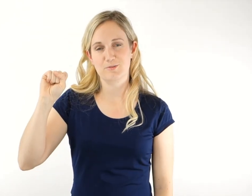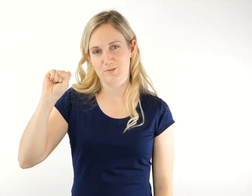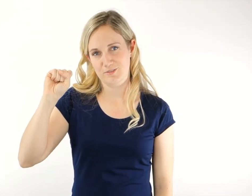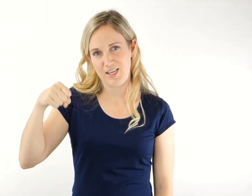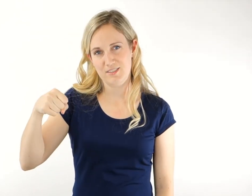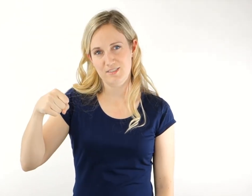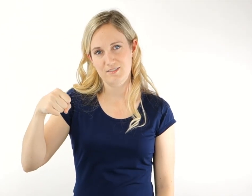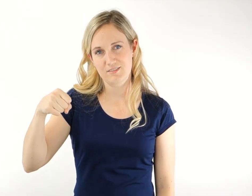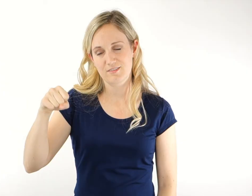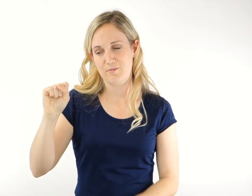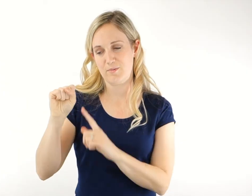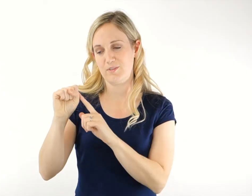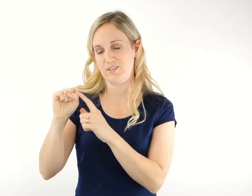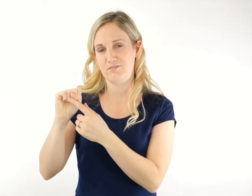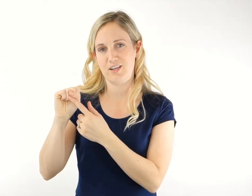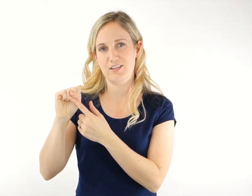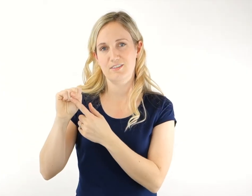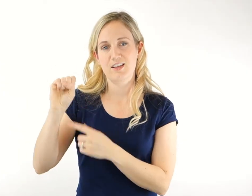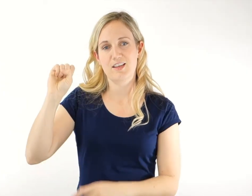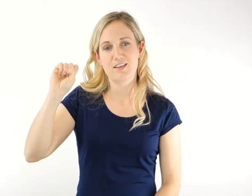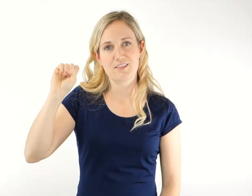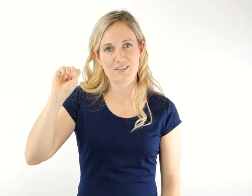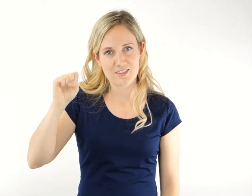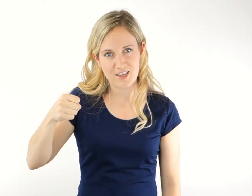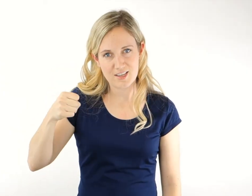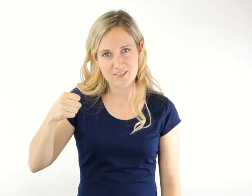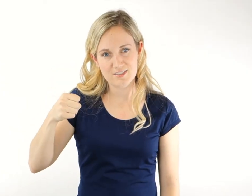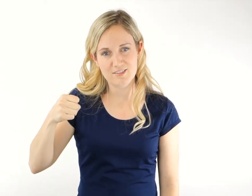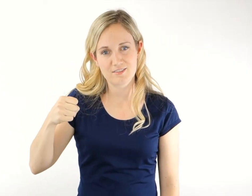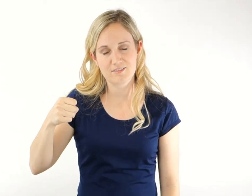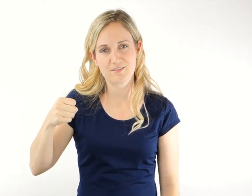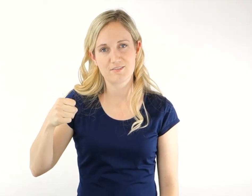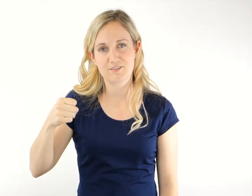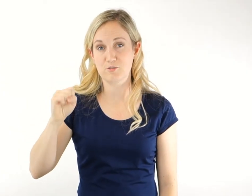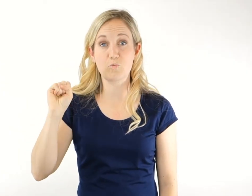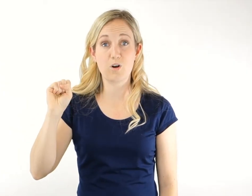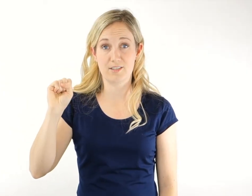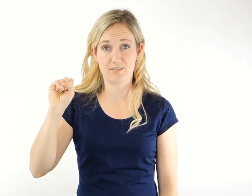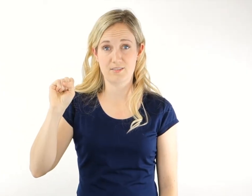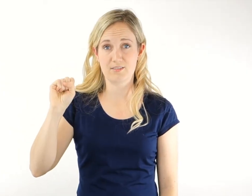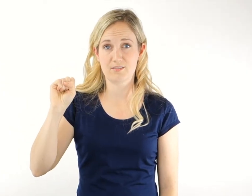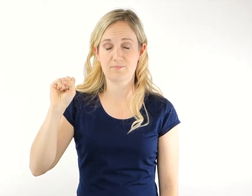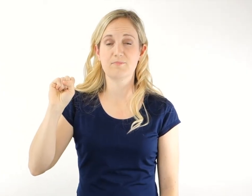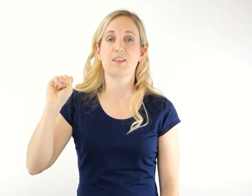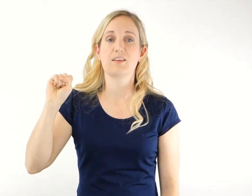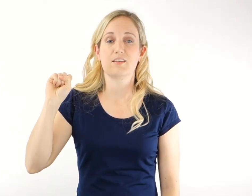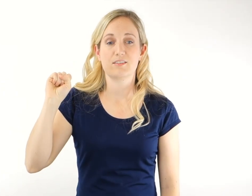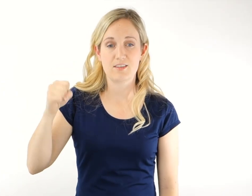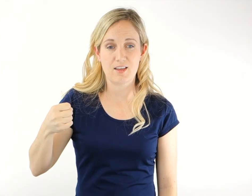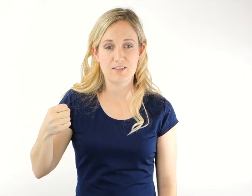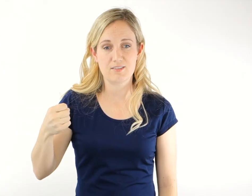do yes. Remember, this is right here. Yes. Just once.